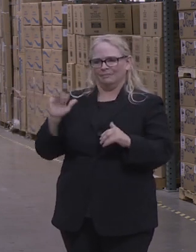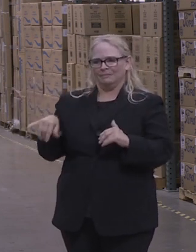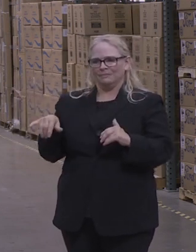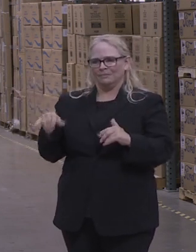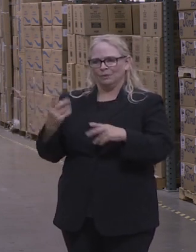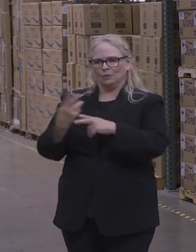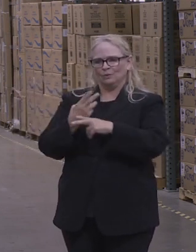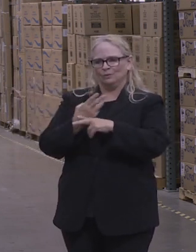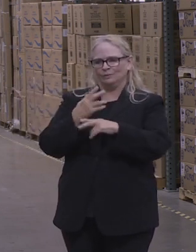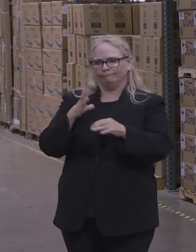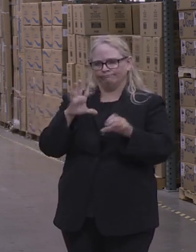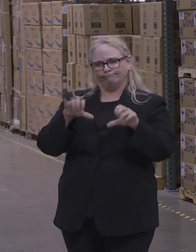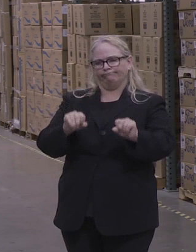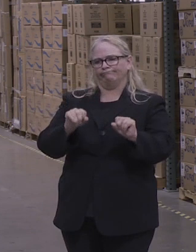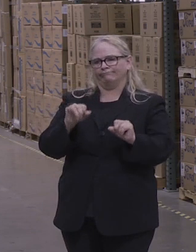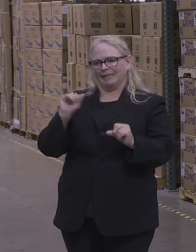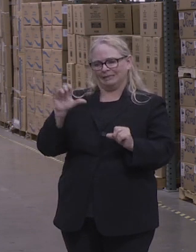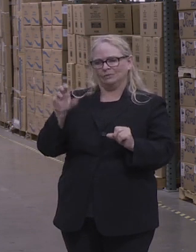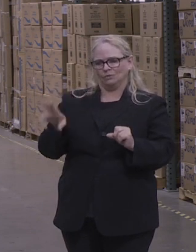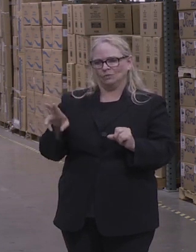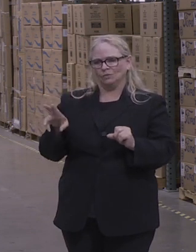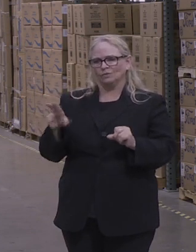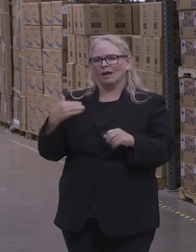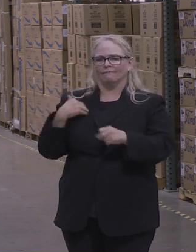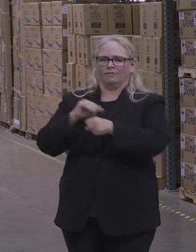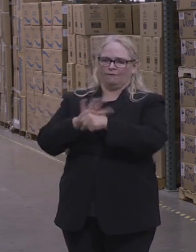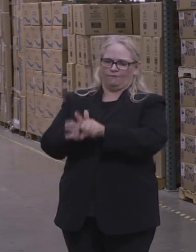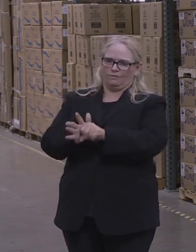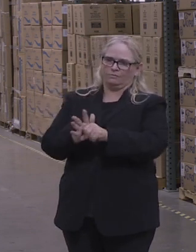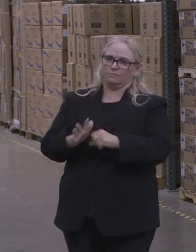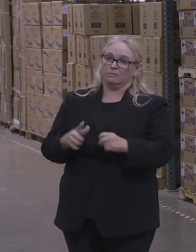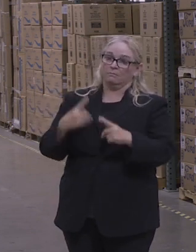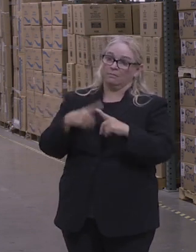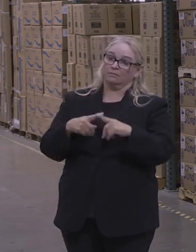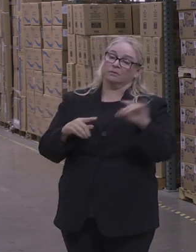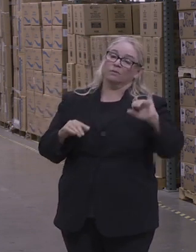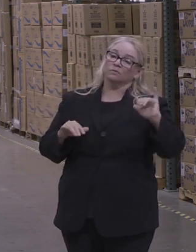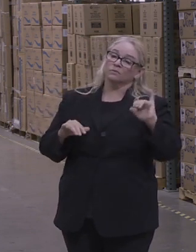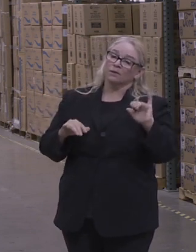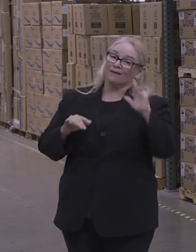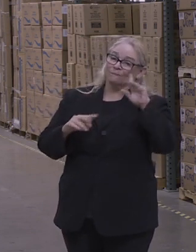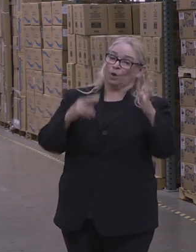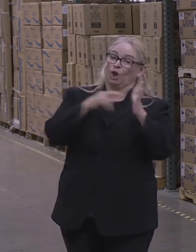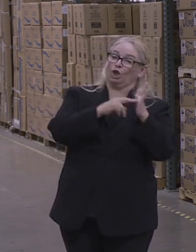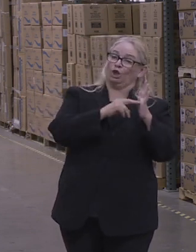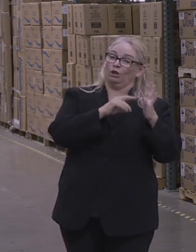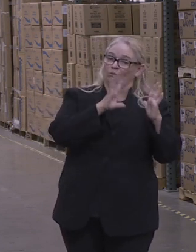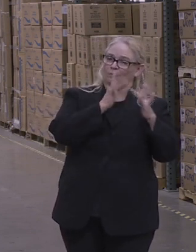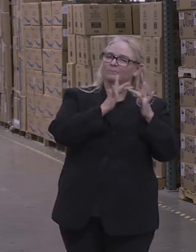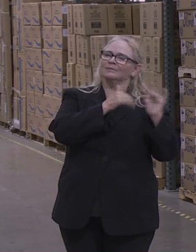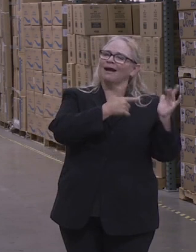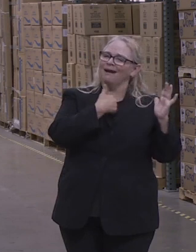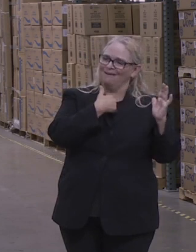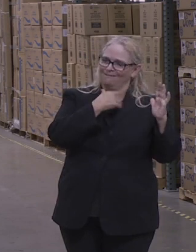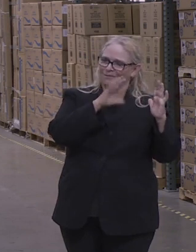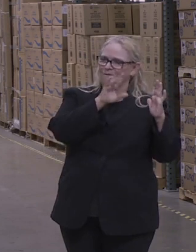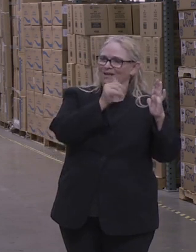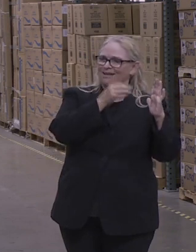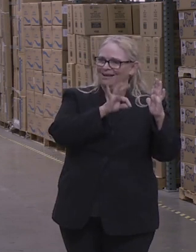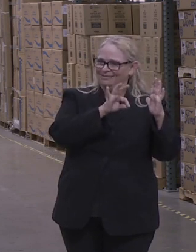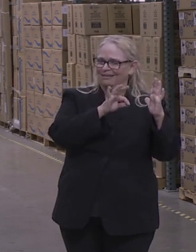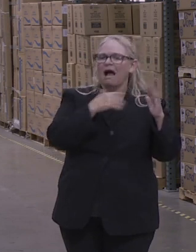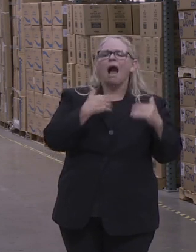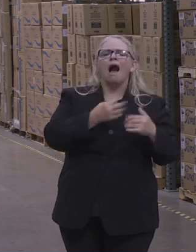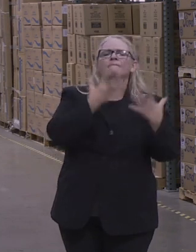see on that chart the number of available ventilators, which is just shy of 11,000 in our hospital system. And you will